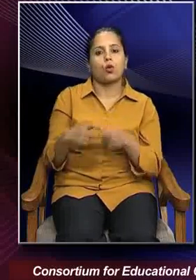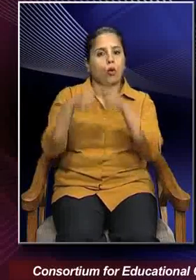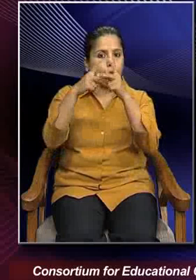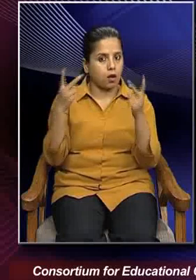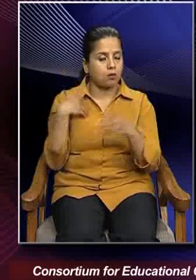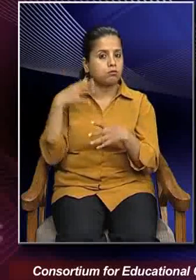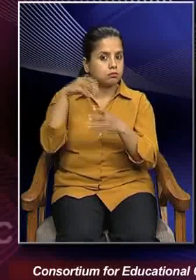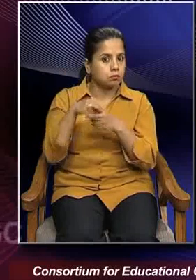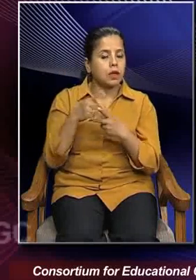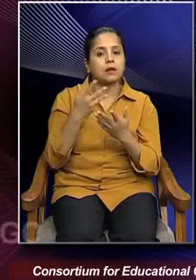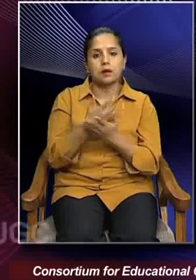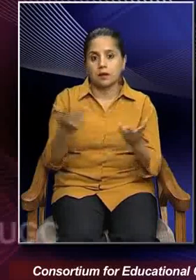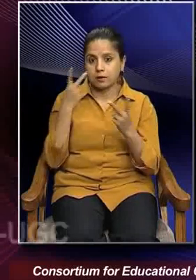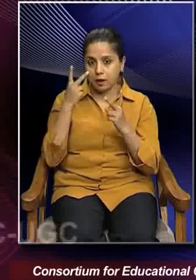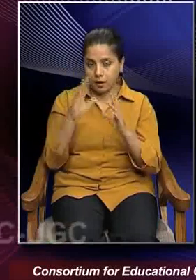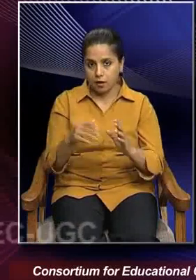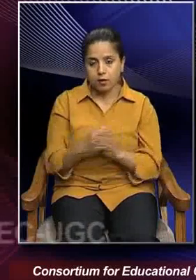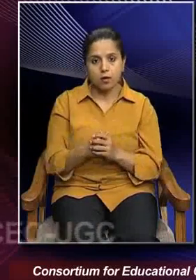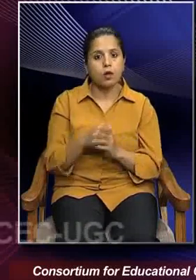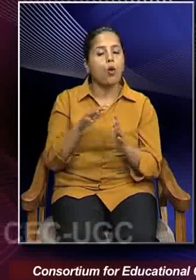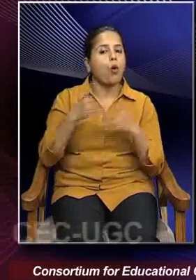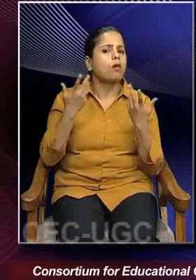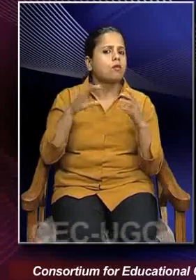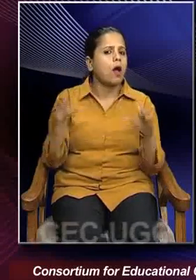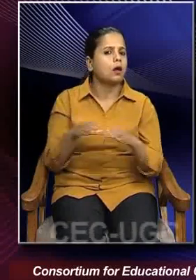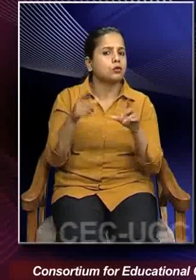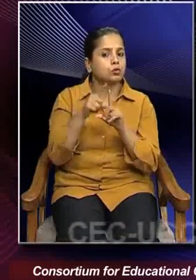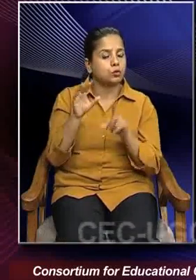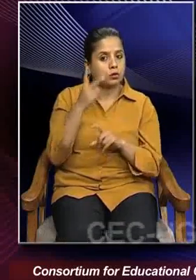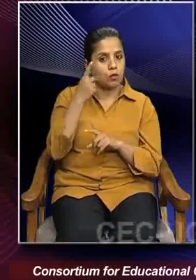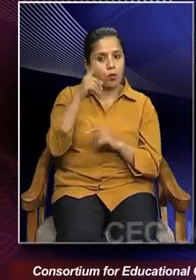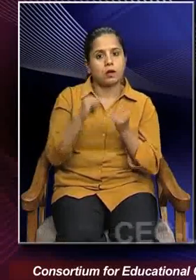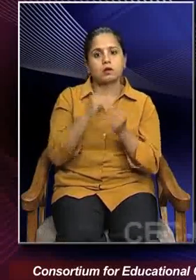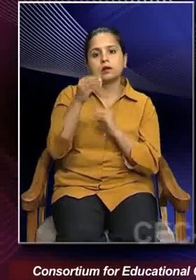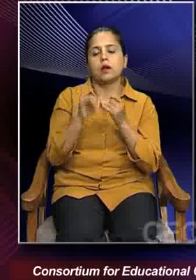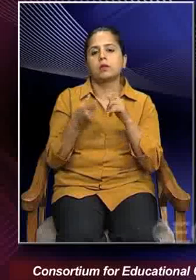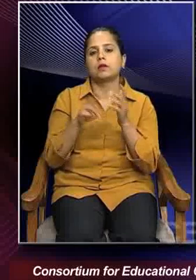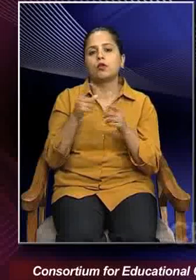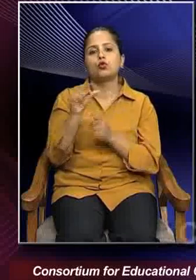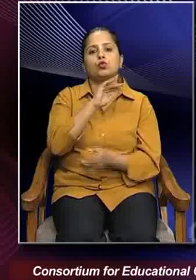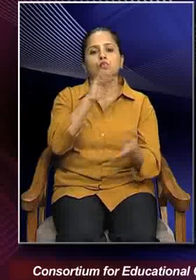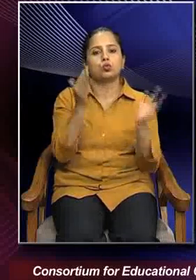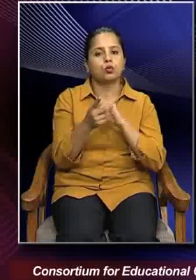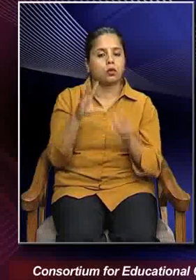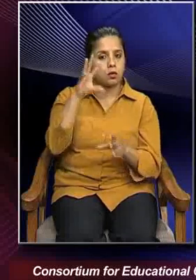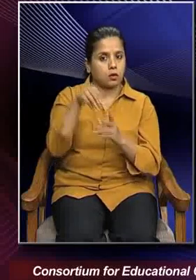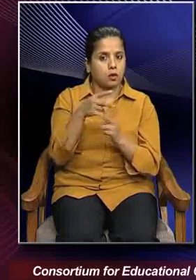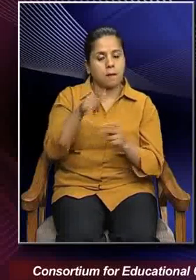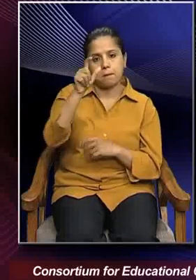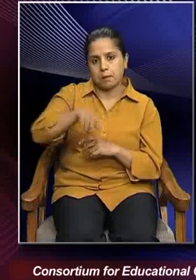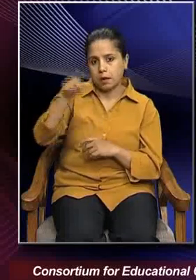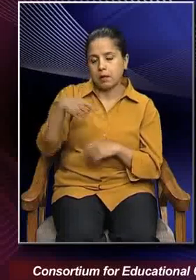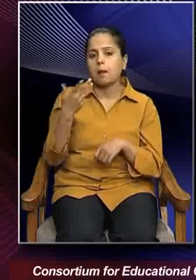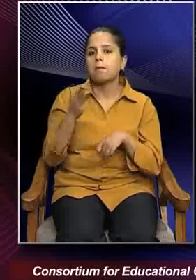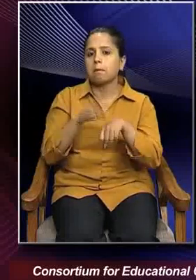in substances, an action inheres in the substance, universal inheres in individual